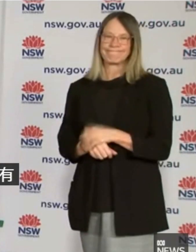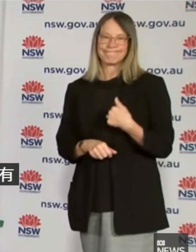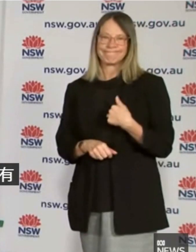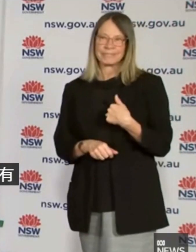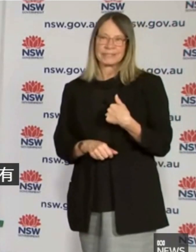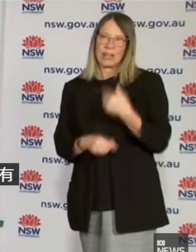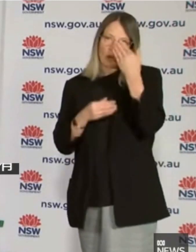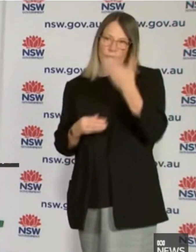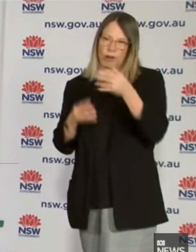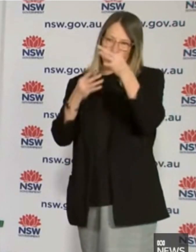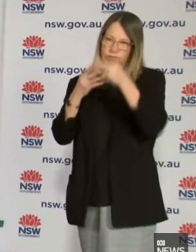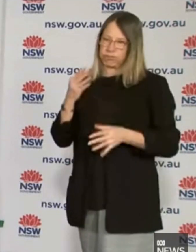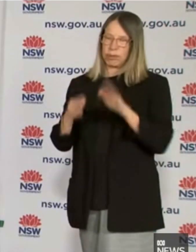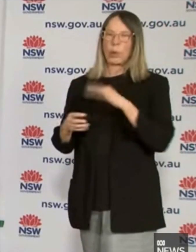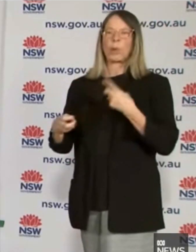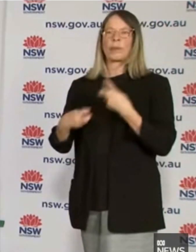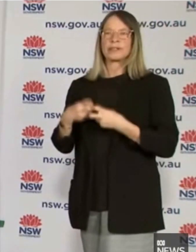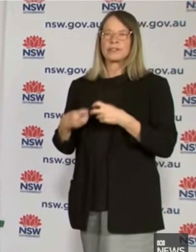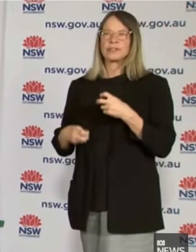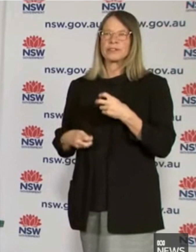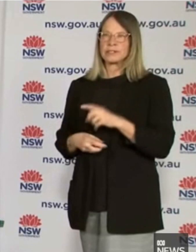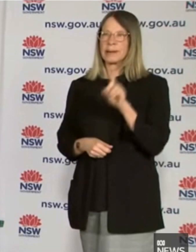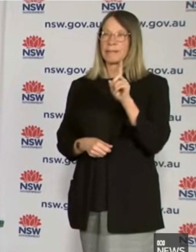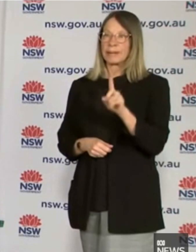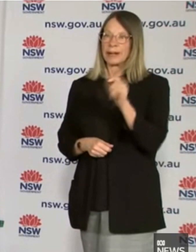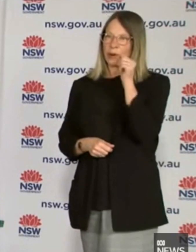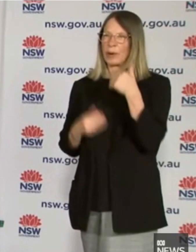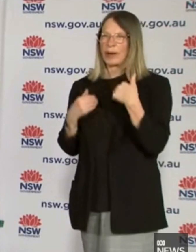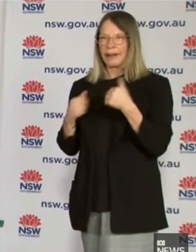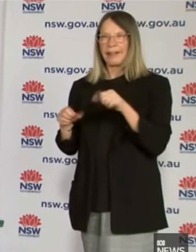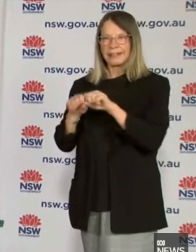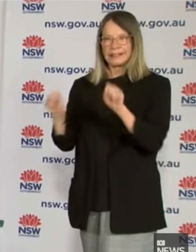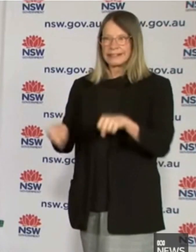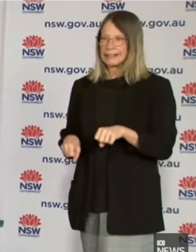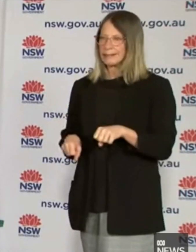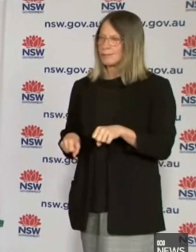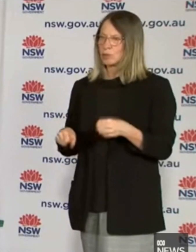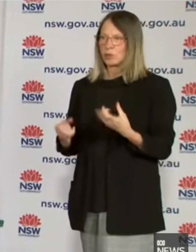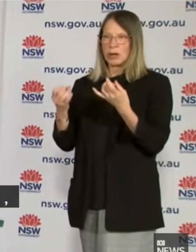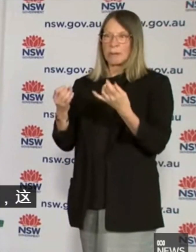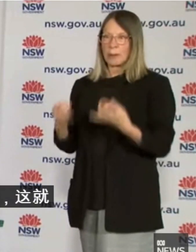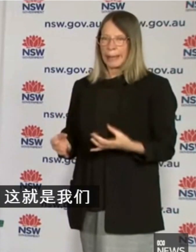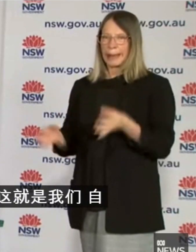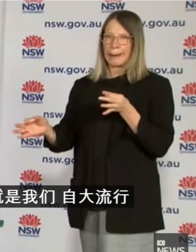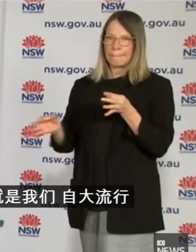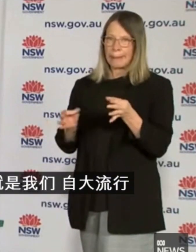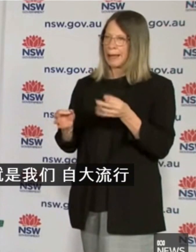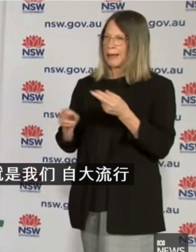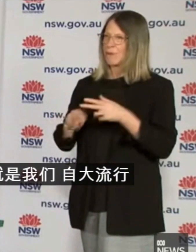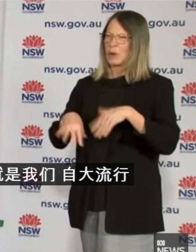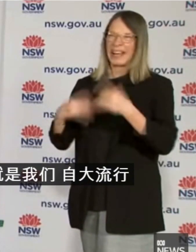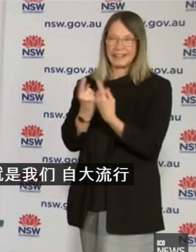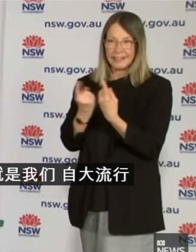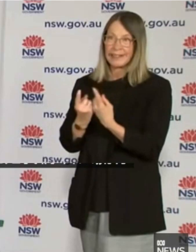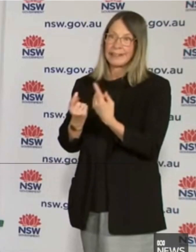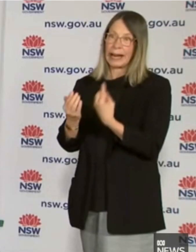think our health system continues to do everything we can to be prepared for any eventuality. And that's what we've been doing since